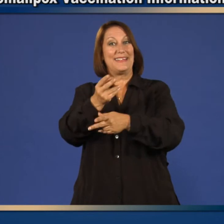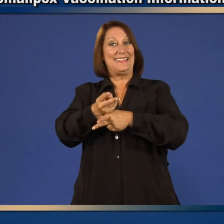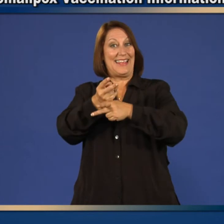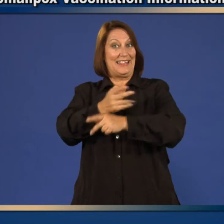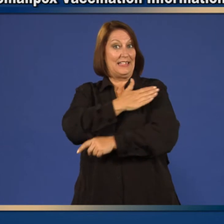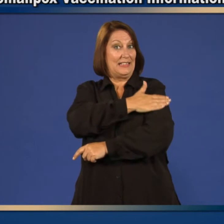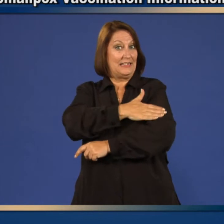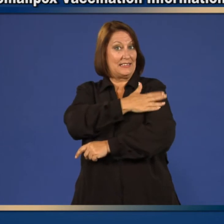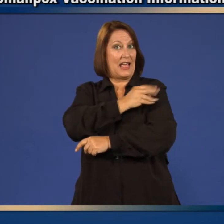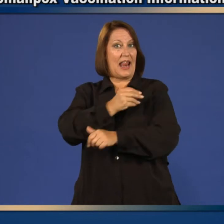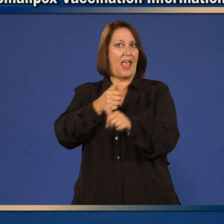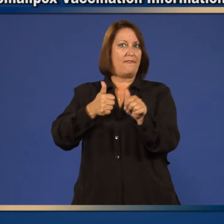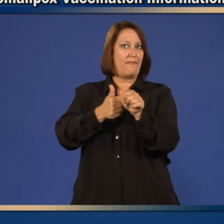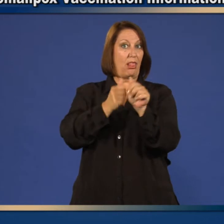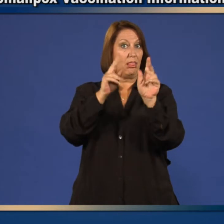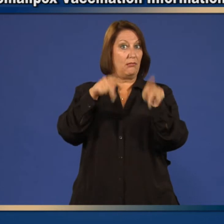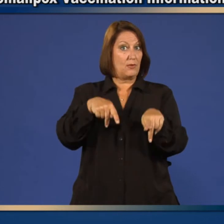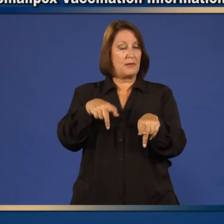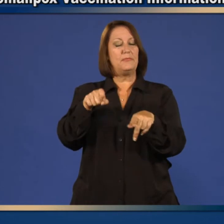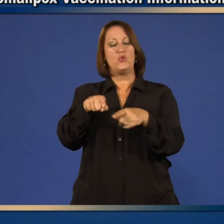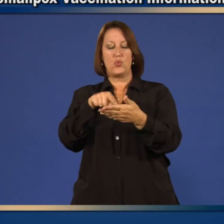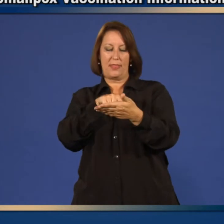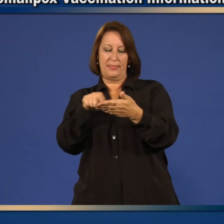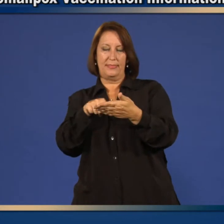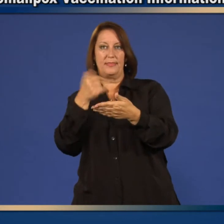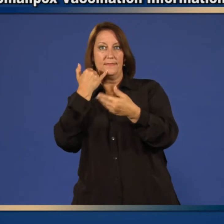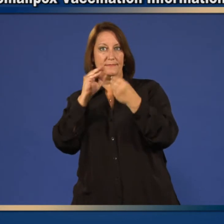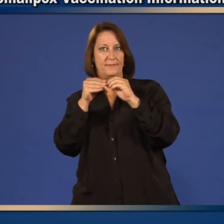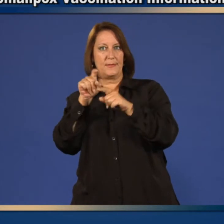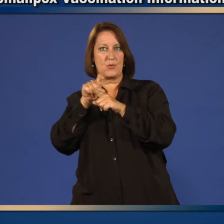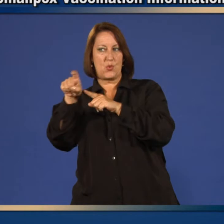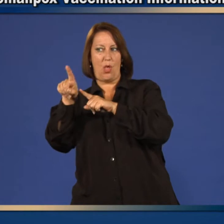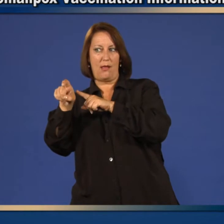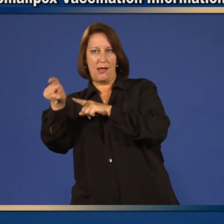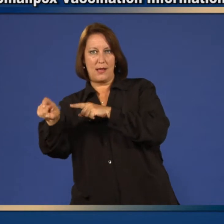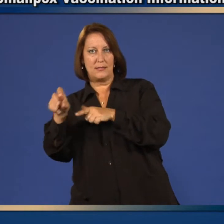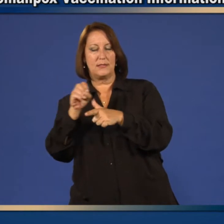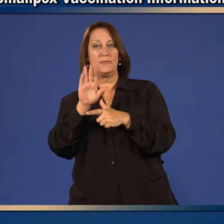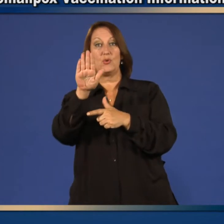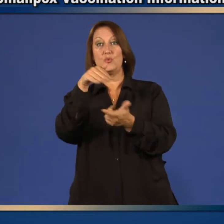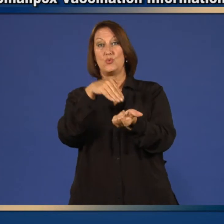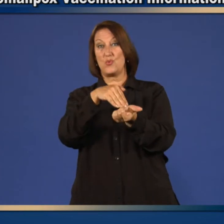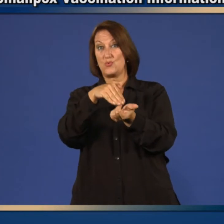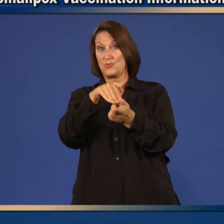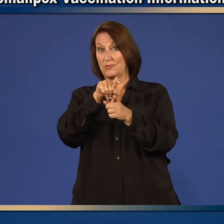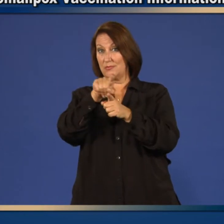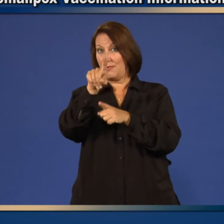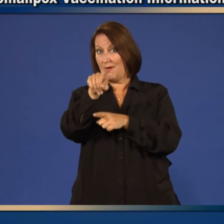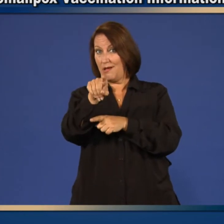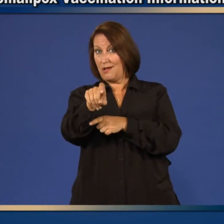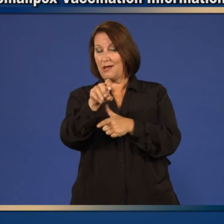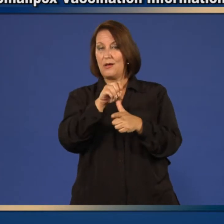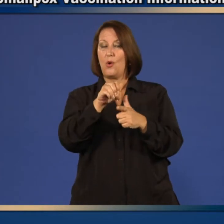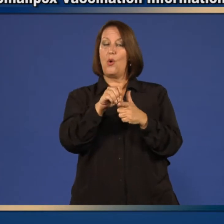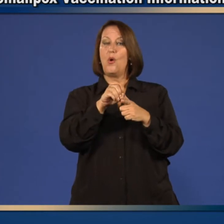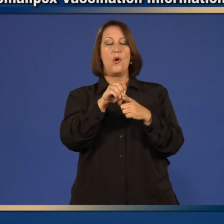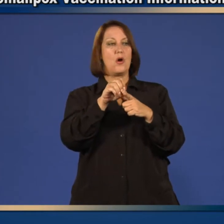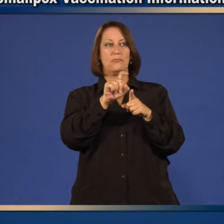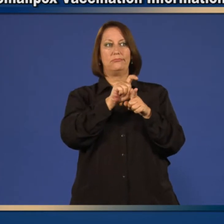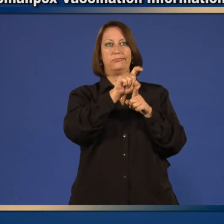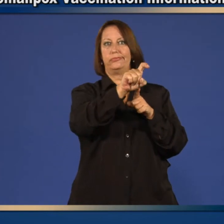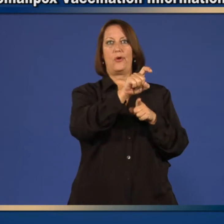vaccination, call their healthcare provider, or visit an emergency room.